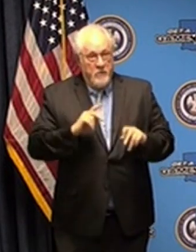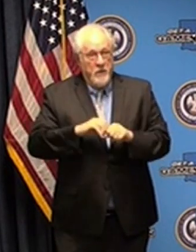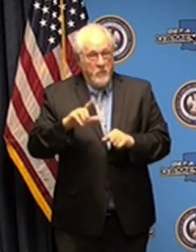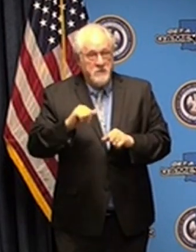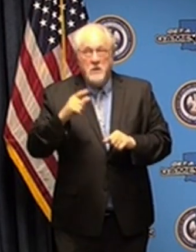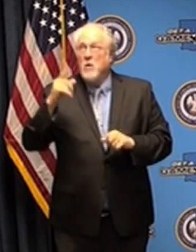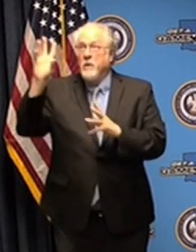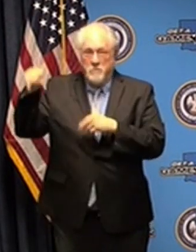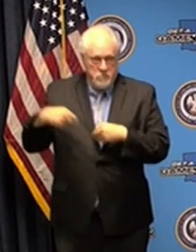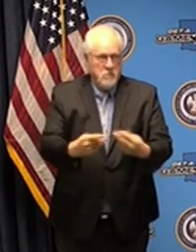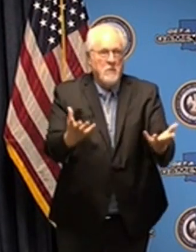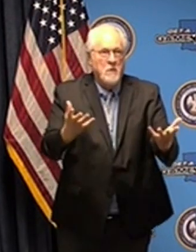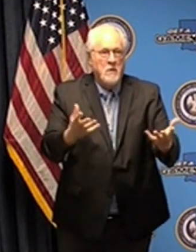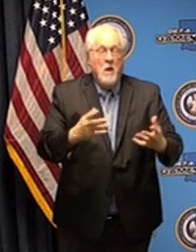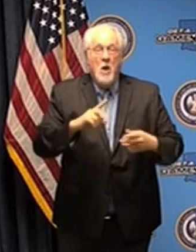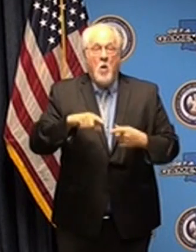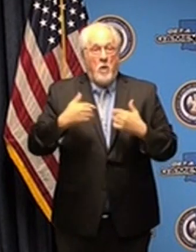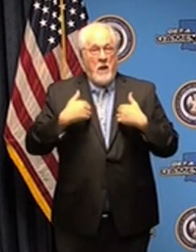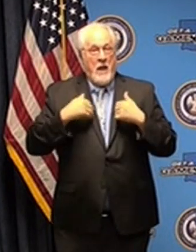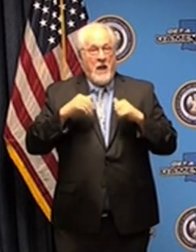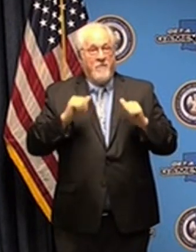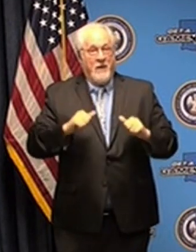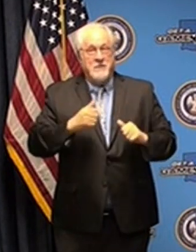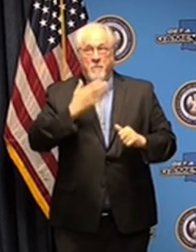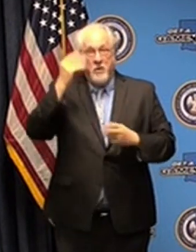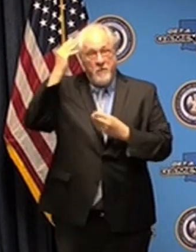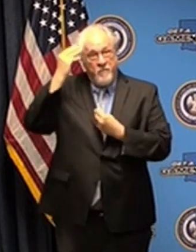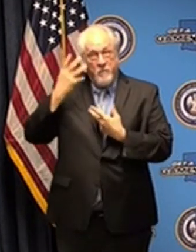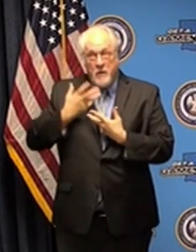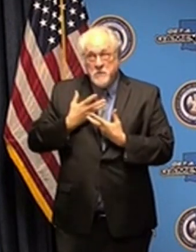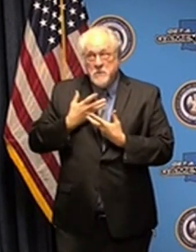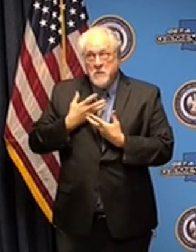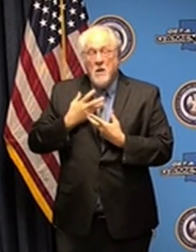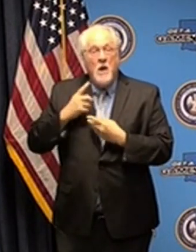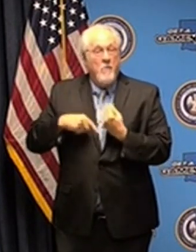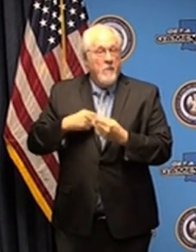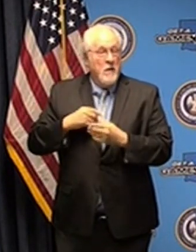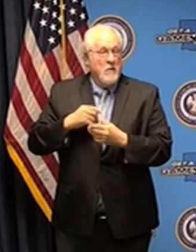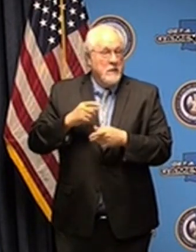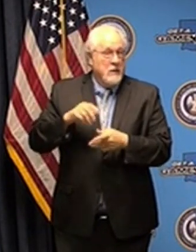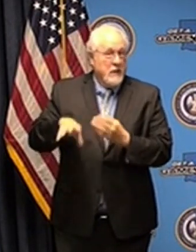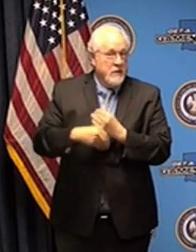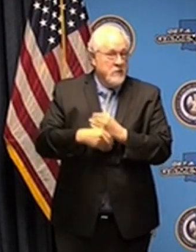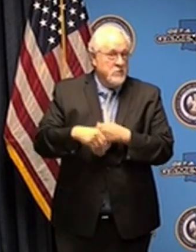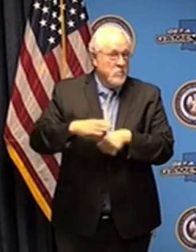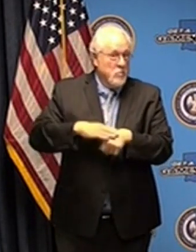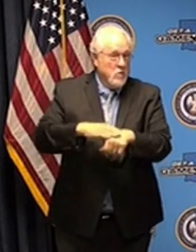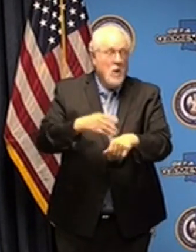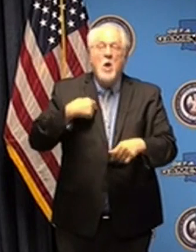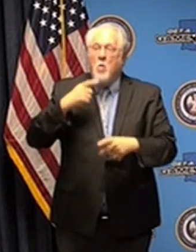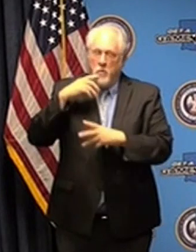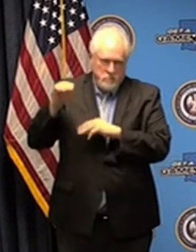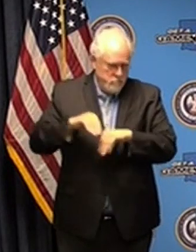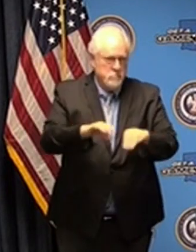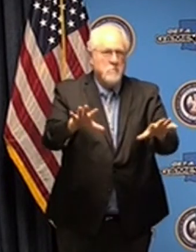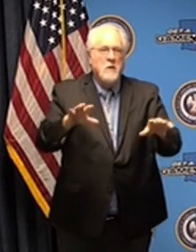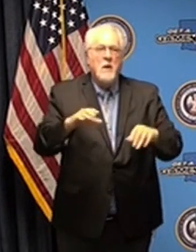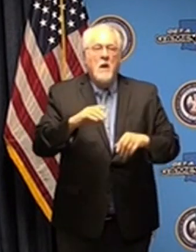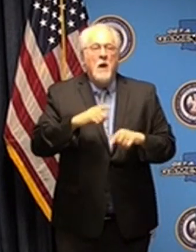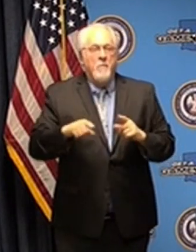we make that available to you. As soon as we have access to better information about additional precautions that we need to take, we're going to put those in